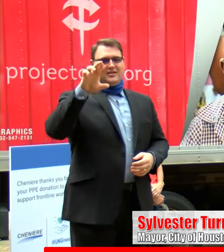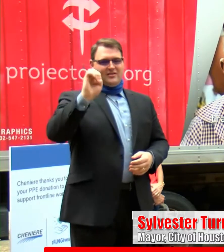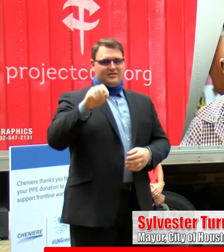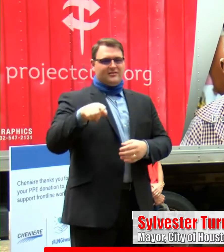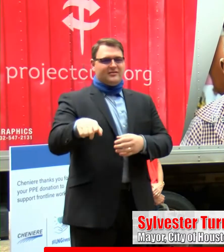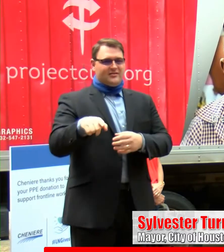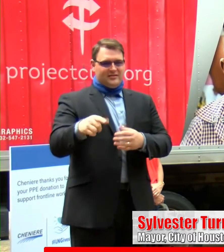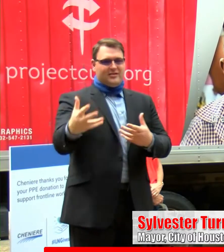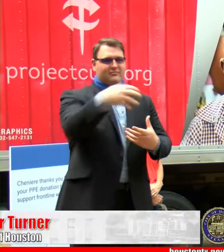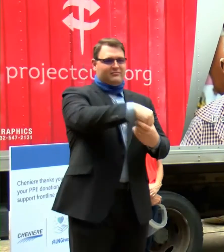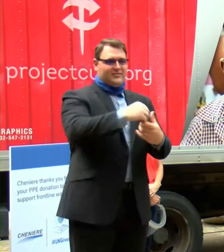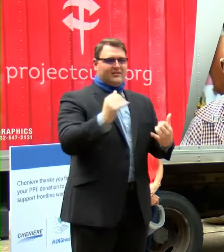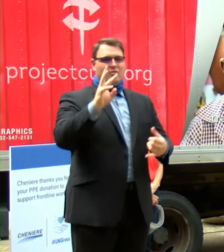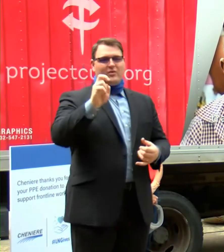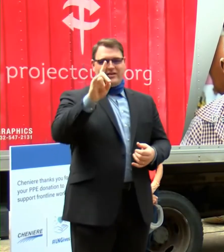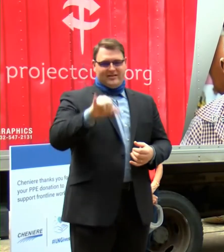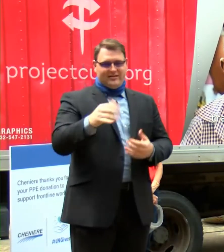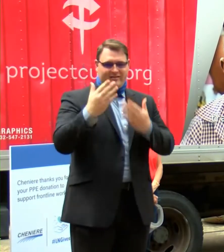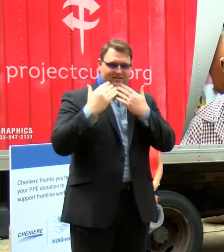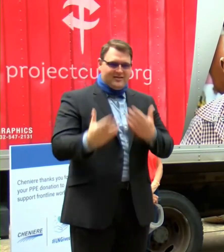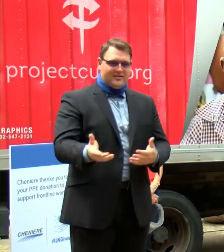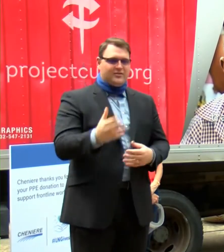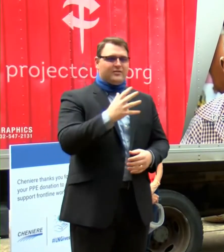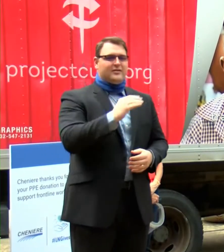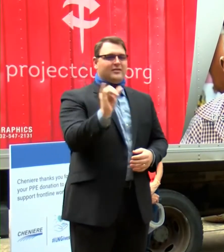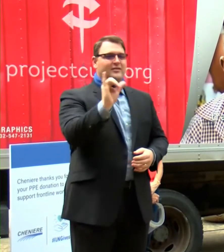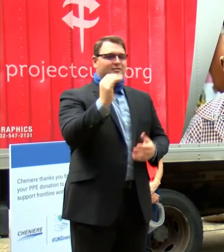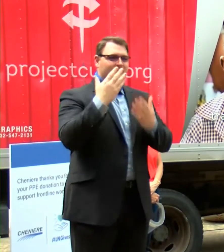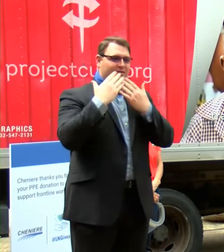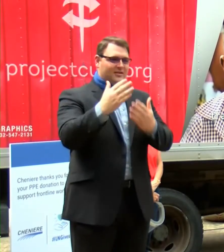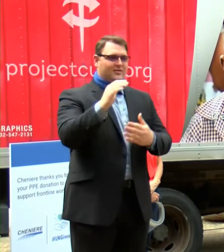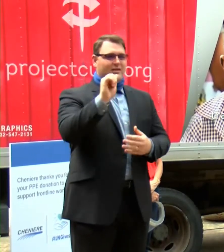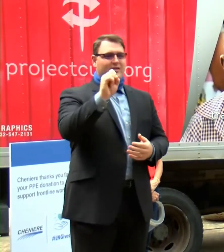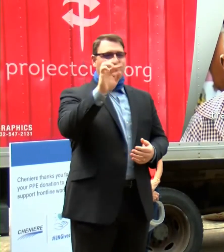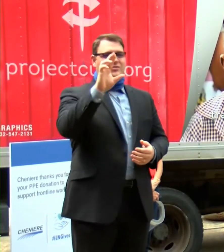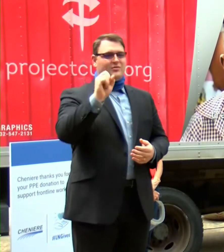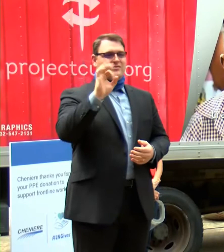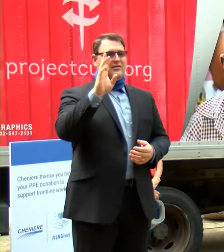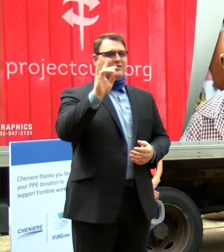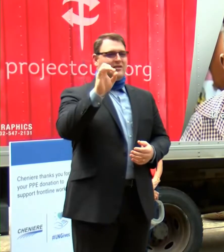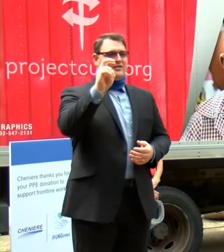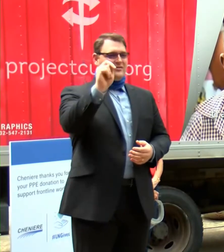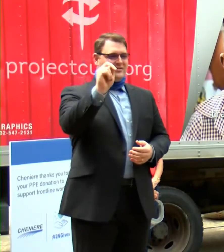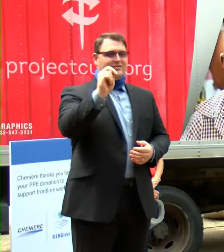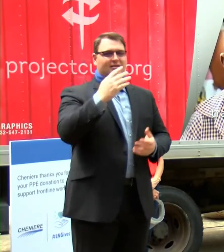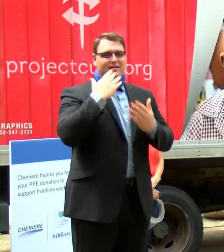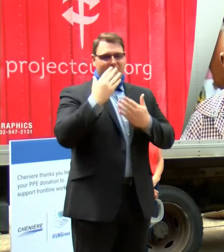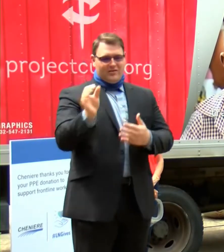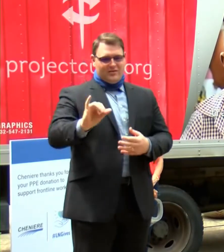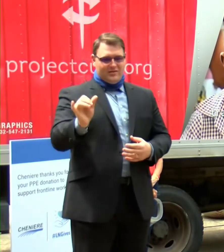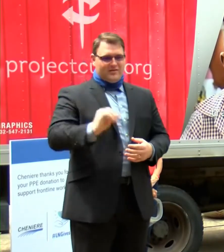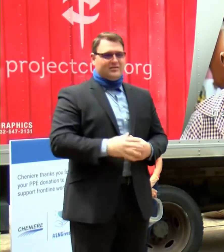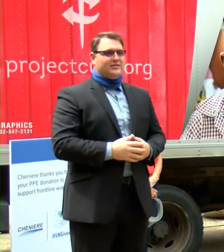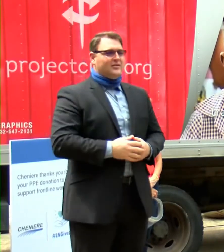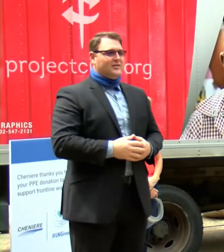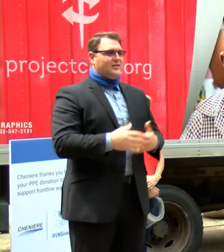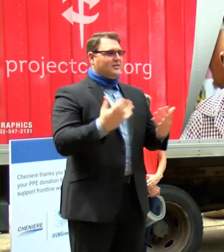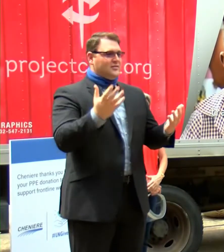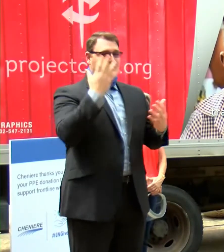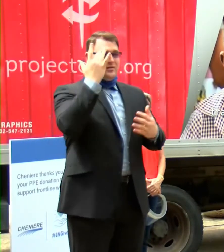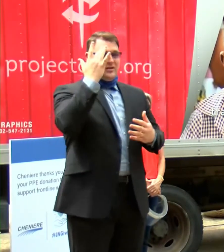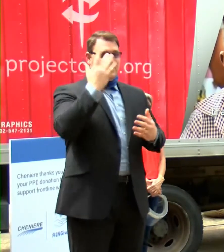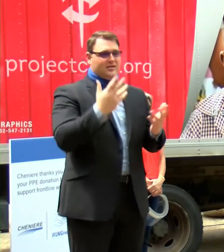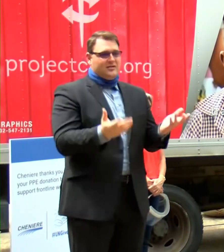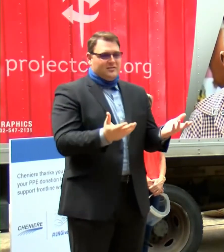Dave Wendy. Thank you. And then I want to thank the Astros Foundation, Twila. Thank you. Because quite